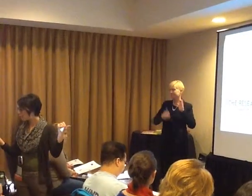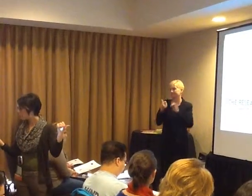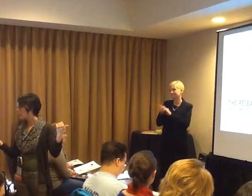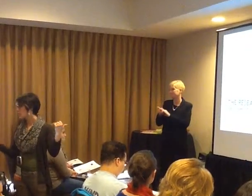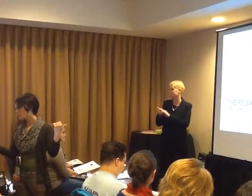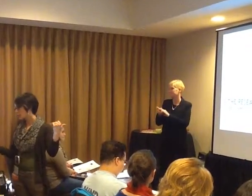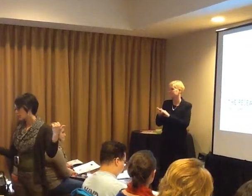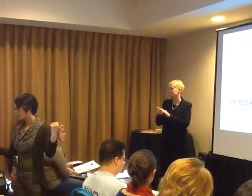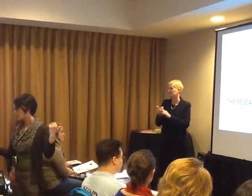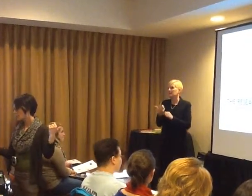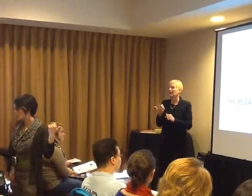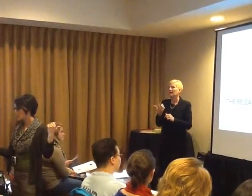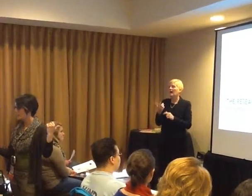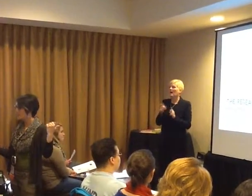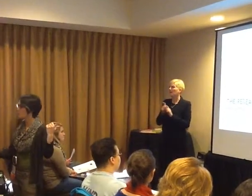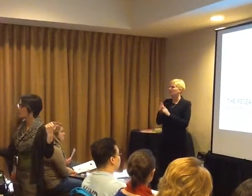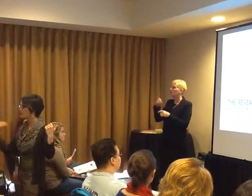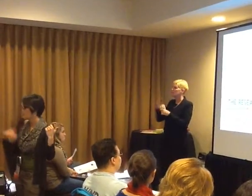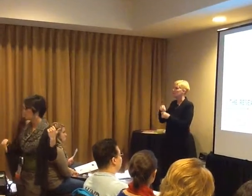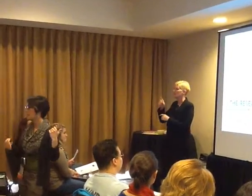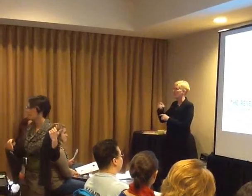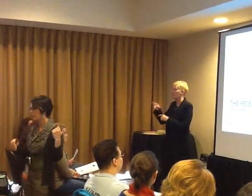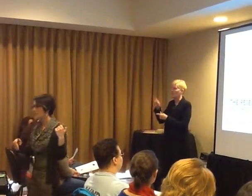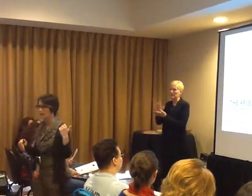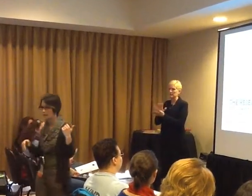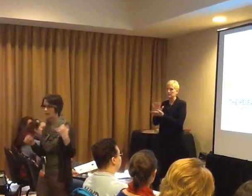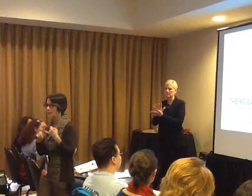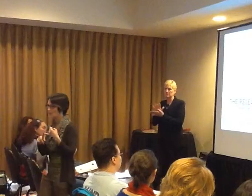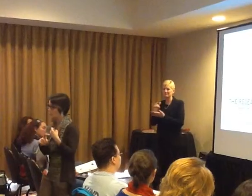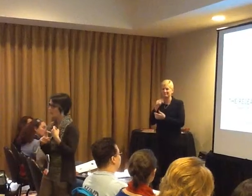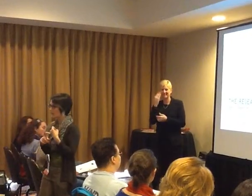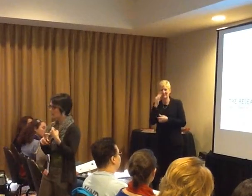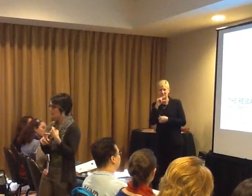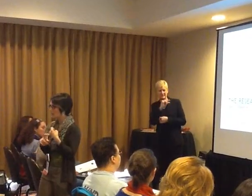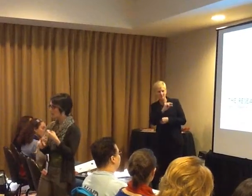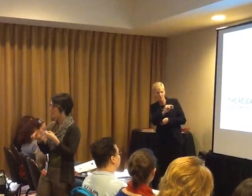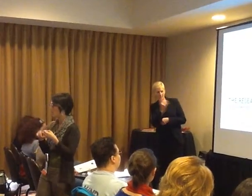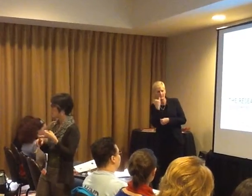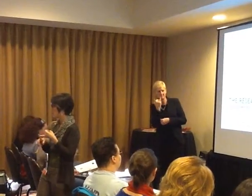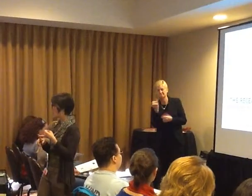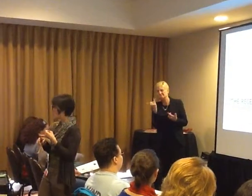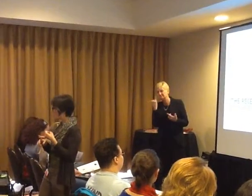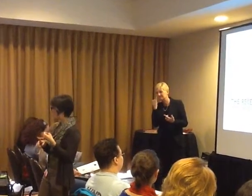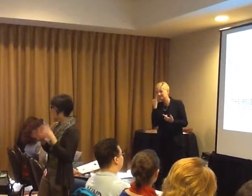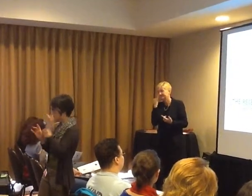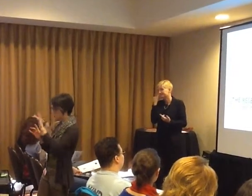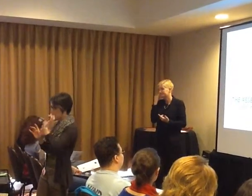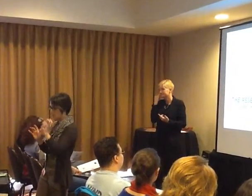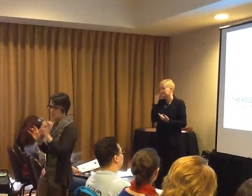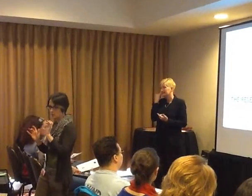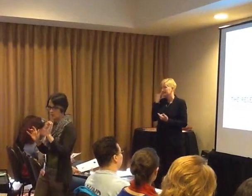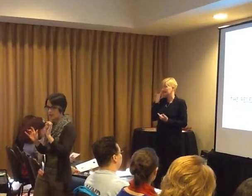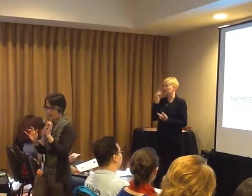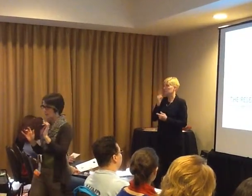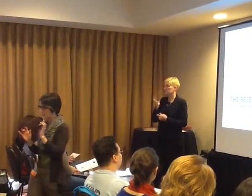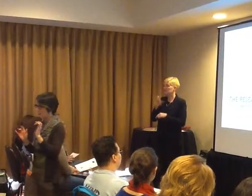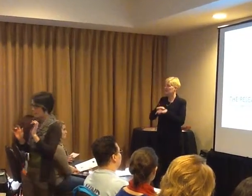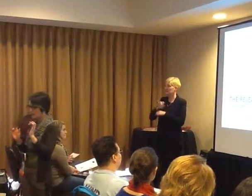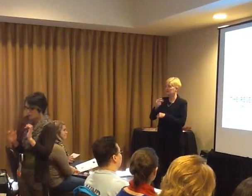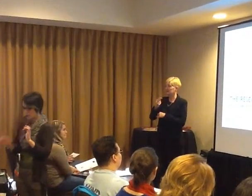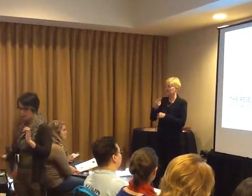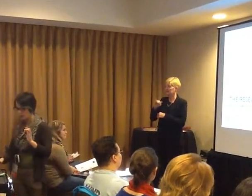in your PowerPoint. I'm sure that's kind of small to see, but if you get it electronically, like through the IFE webpage or our website, you'd just be able to click, and